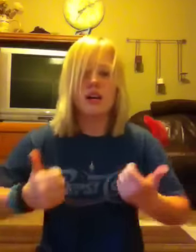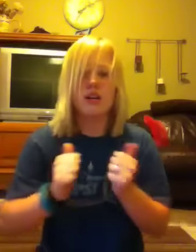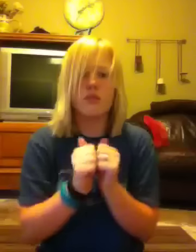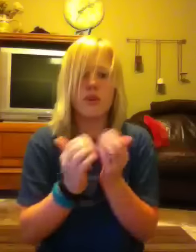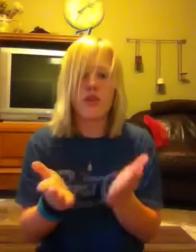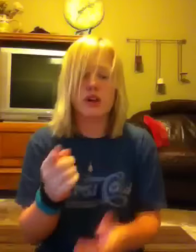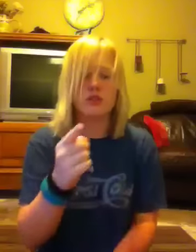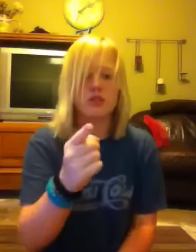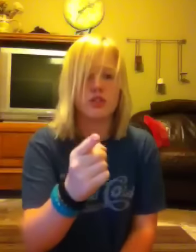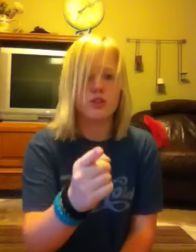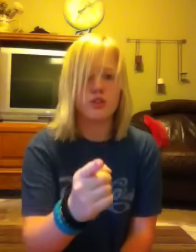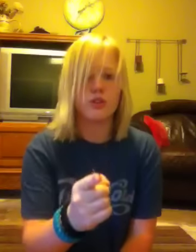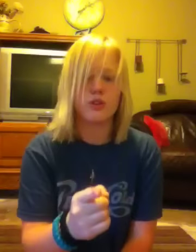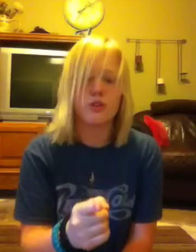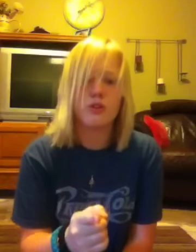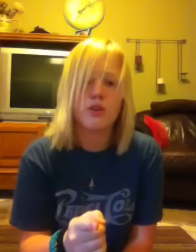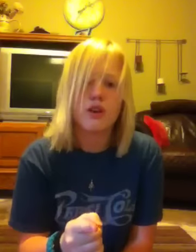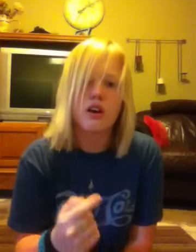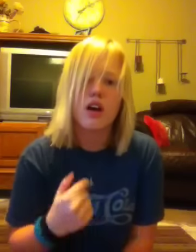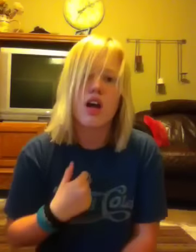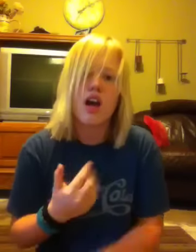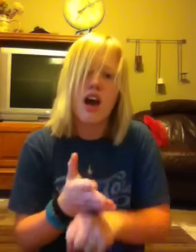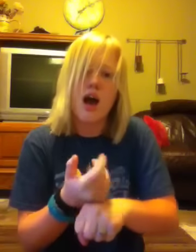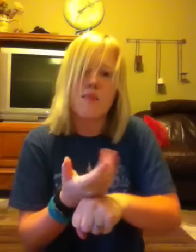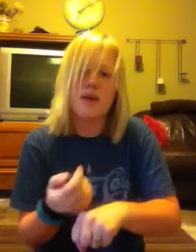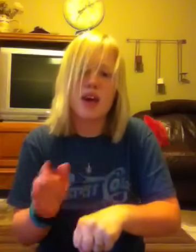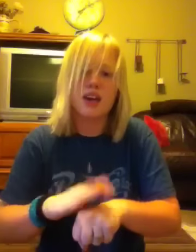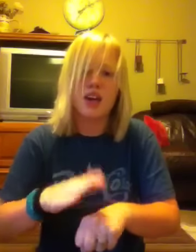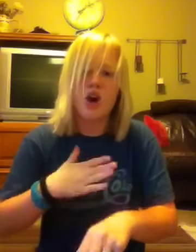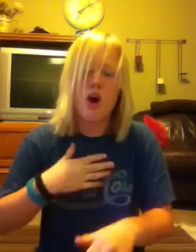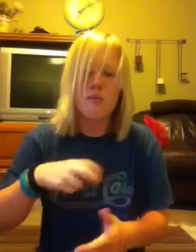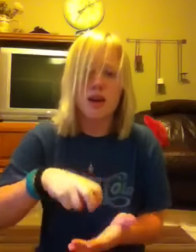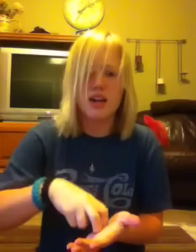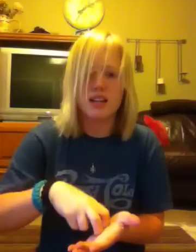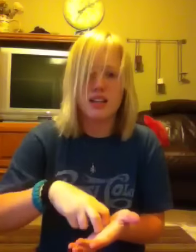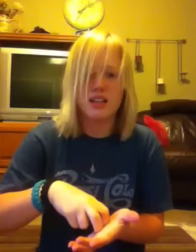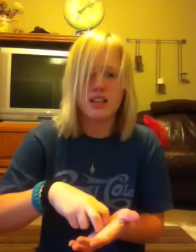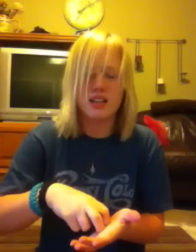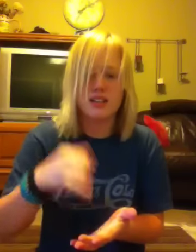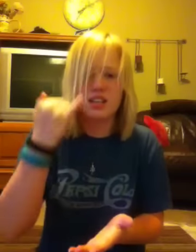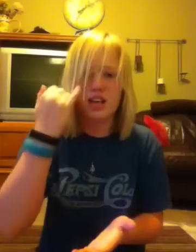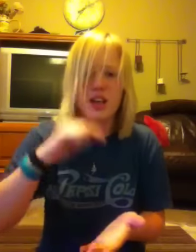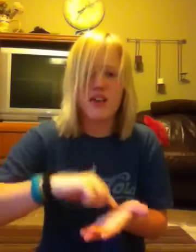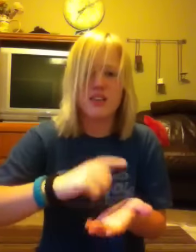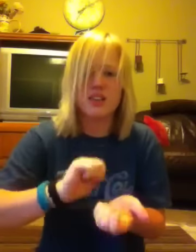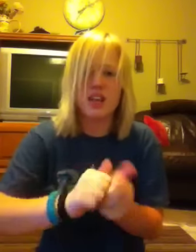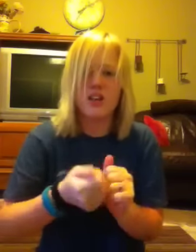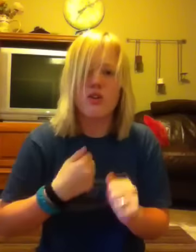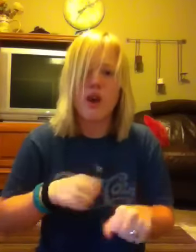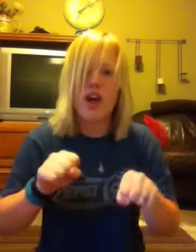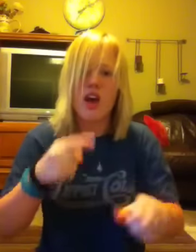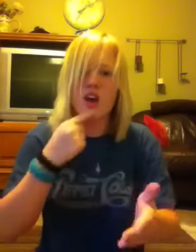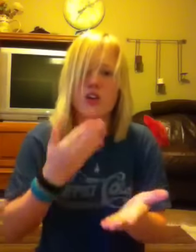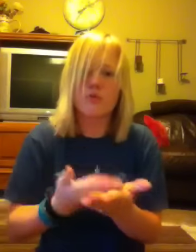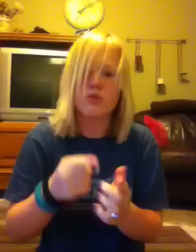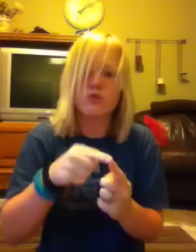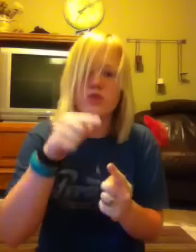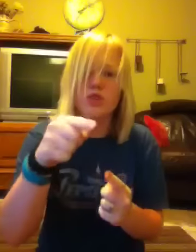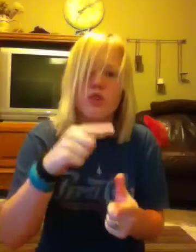in this, that's right you, I'm begging on me, if there's any way I can prove to you,